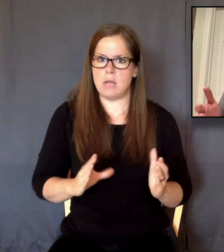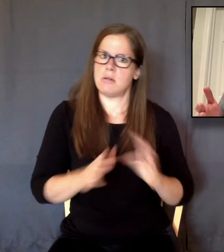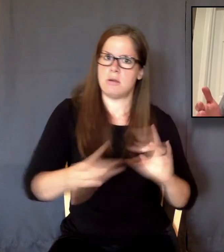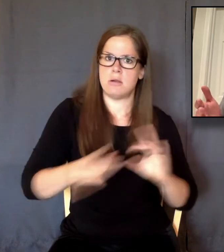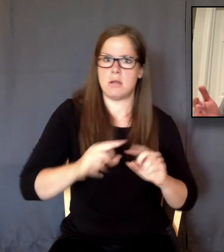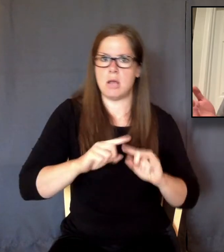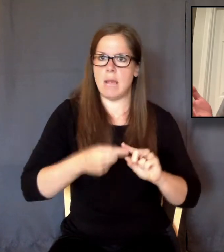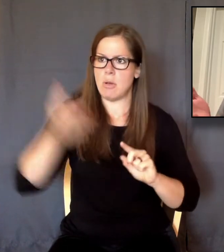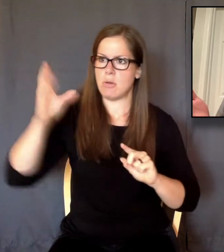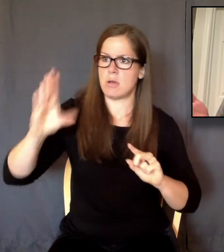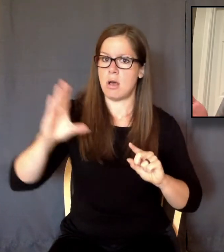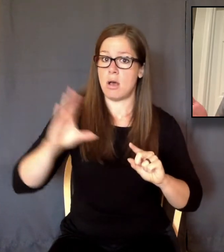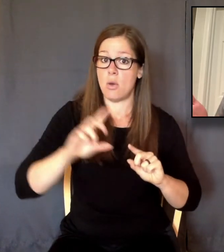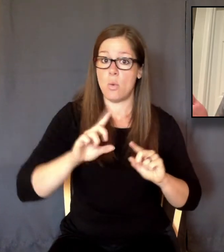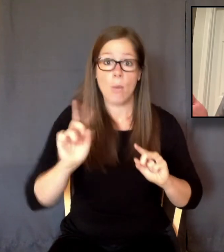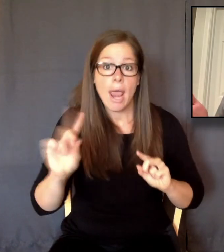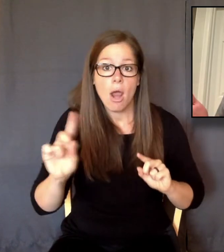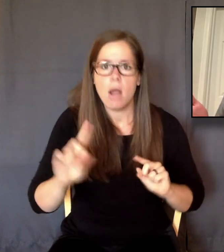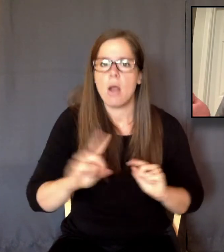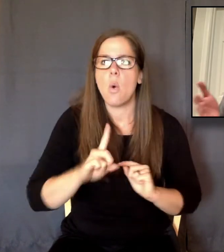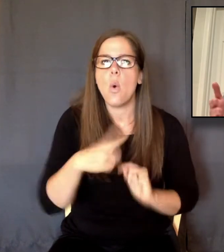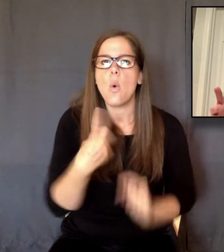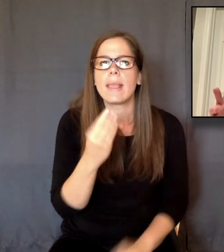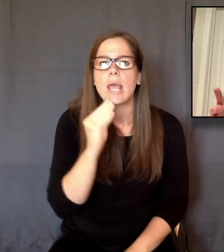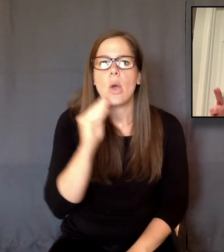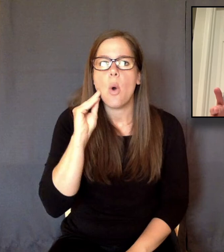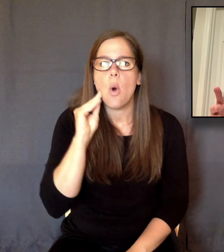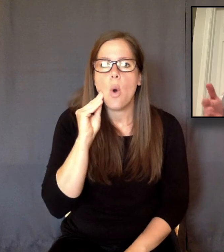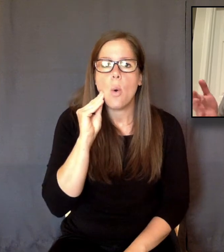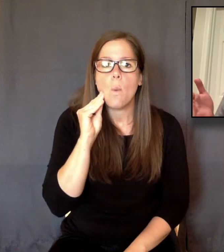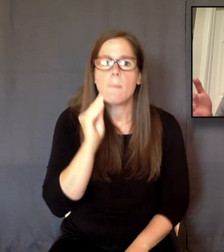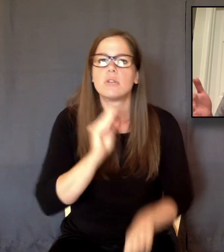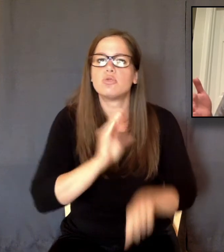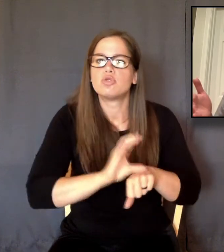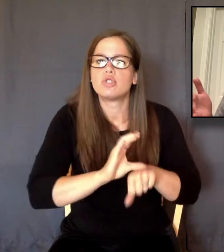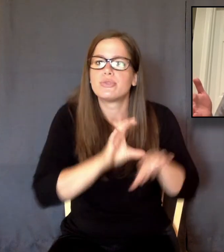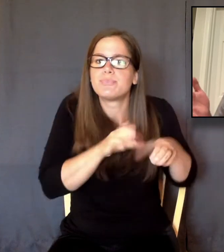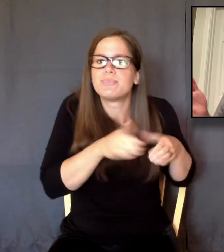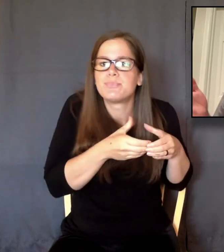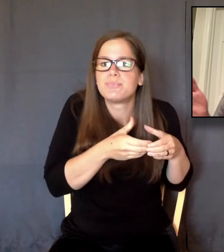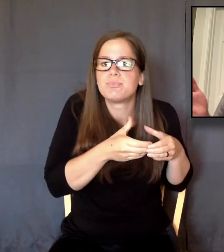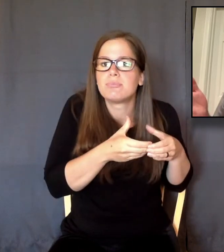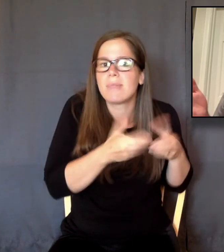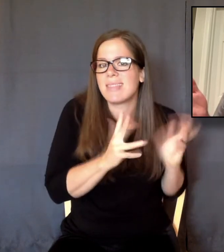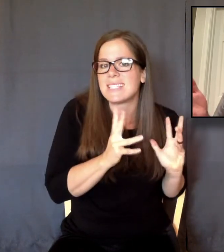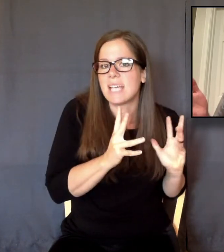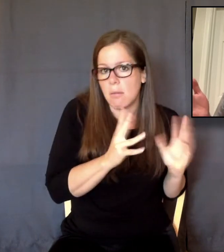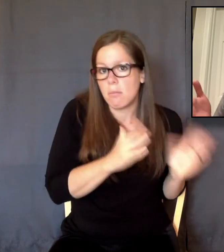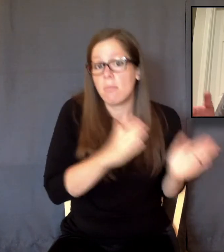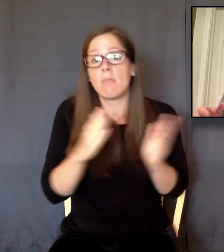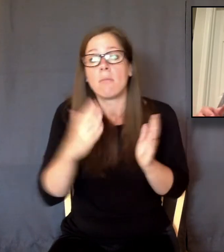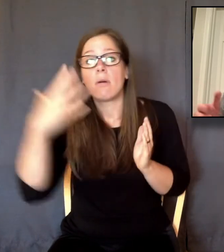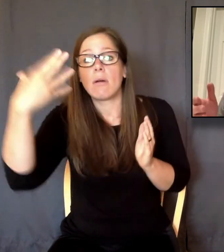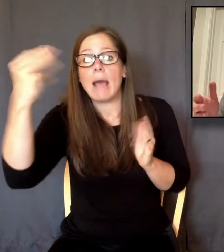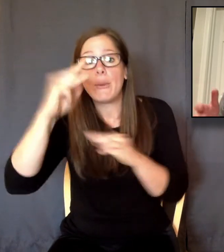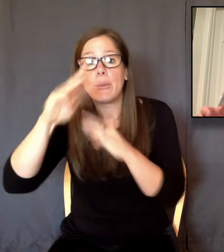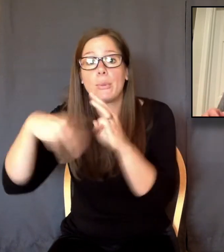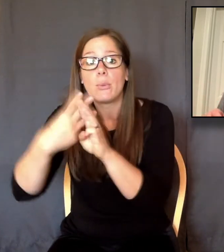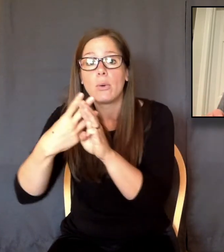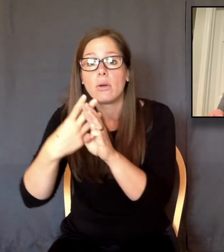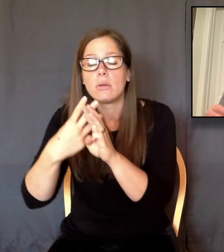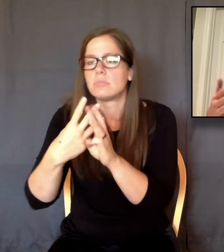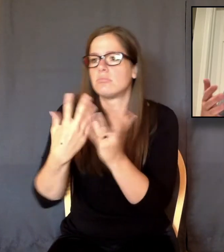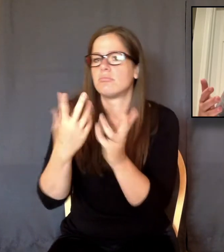at church. But with a neighbor, friend, somebody at the store, a